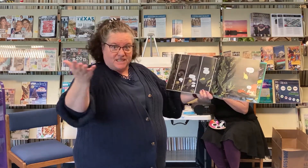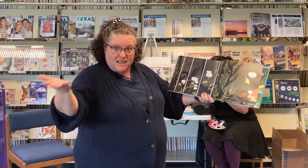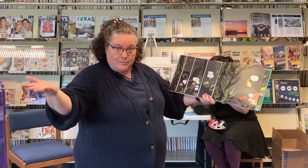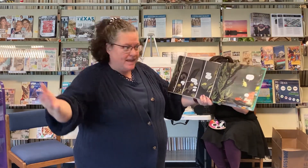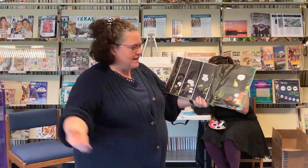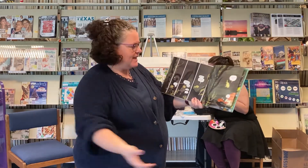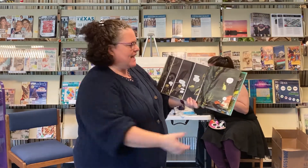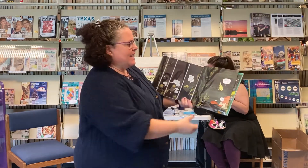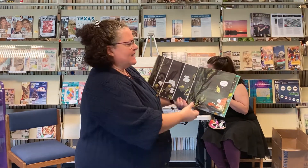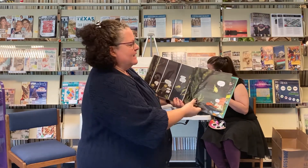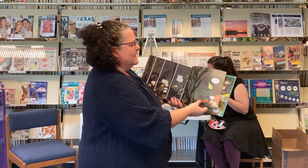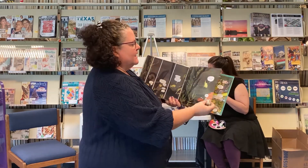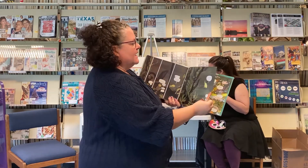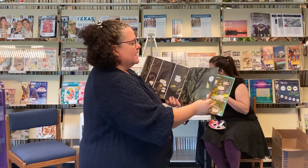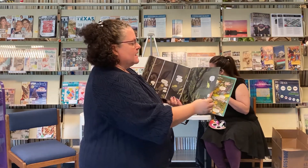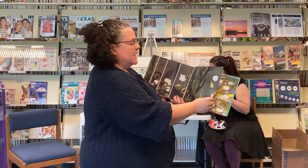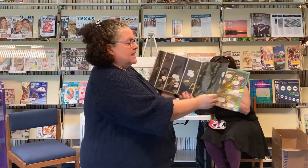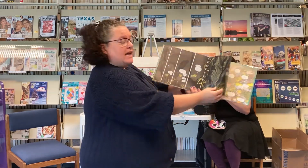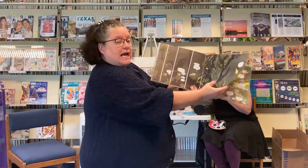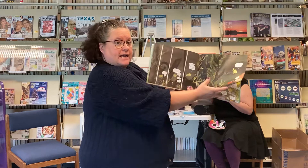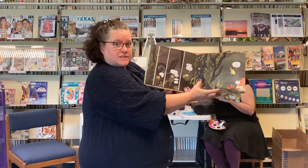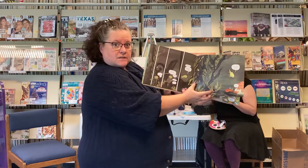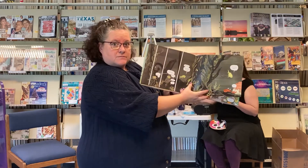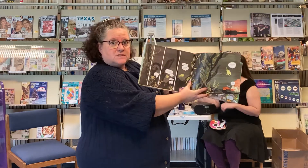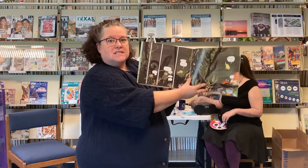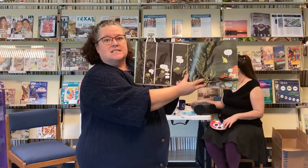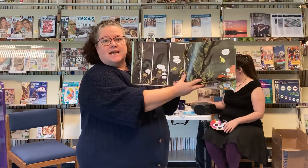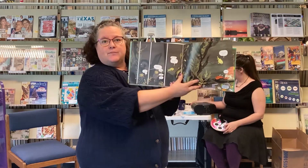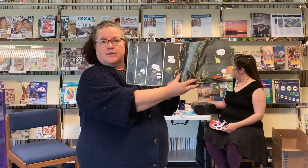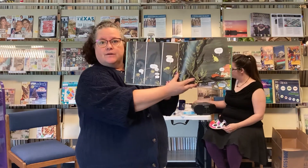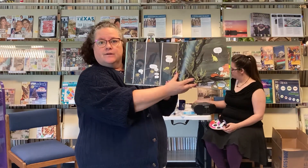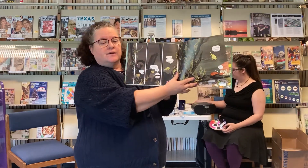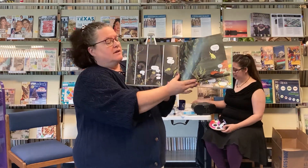Crab did bake a cake. Can I have some? Says Snapper.